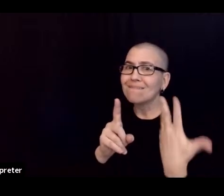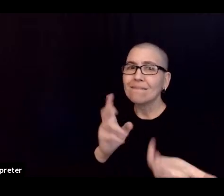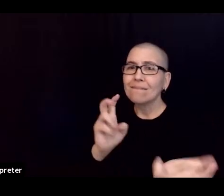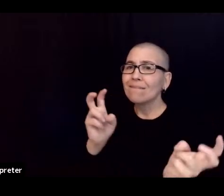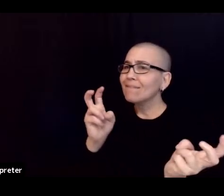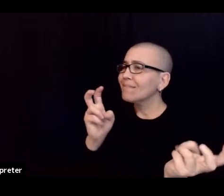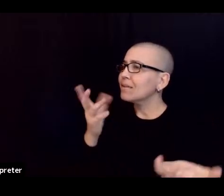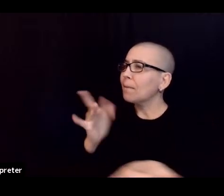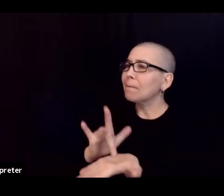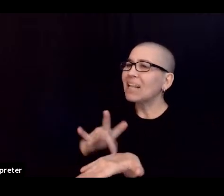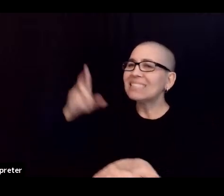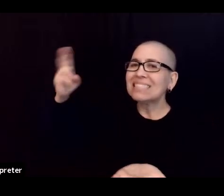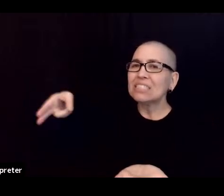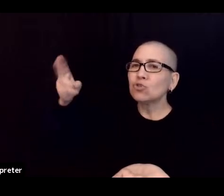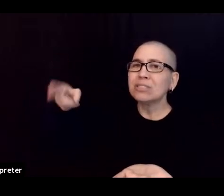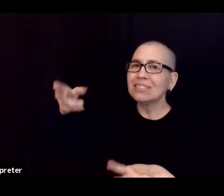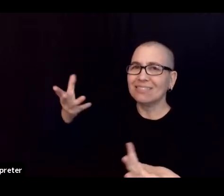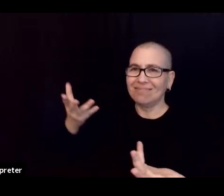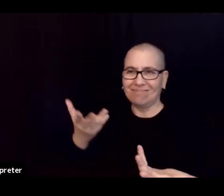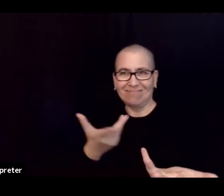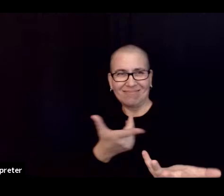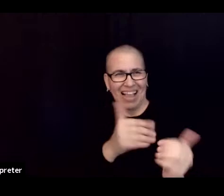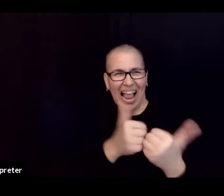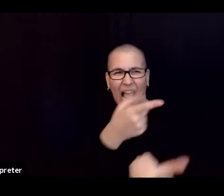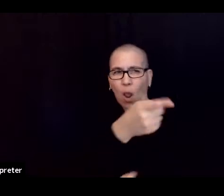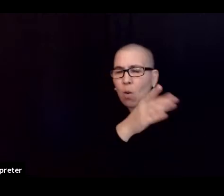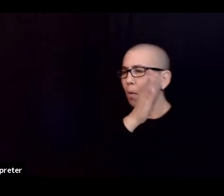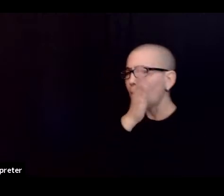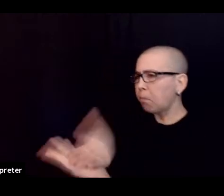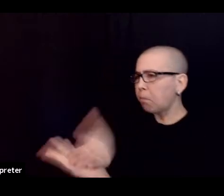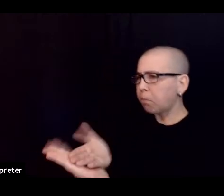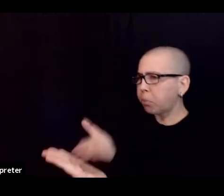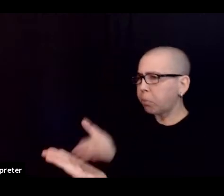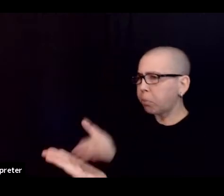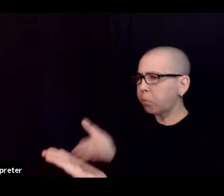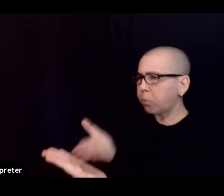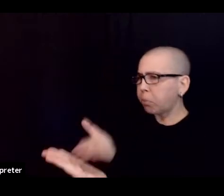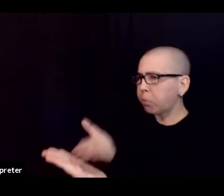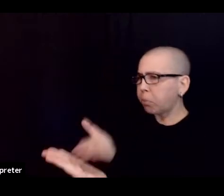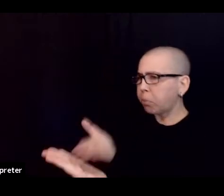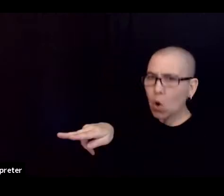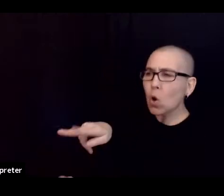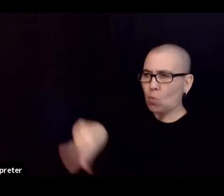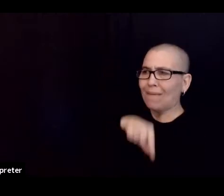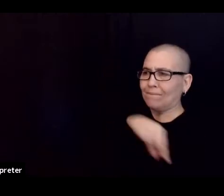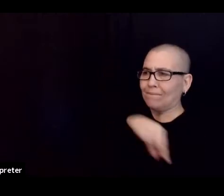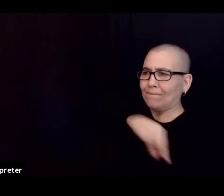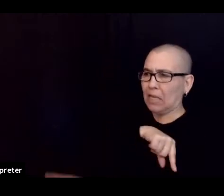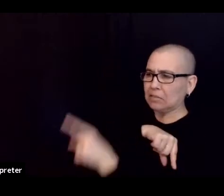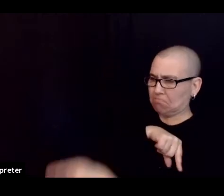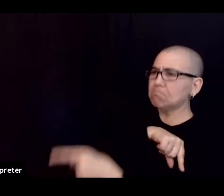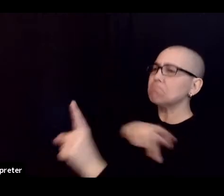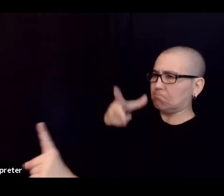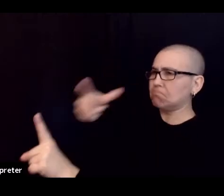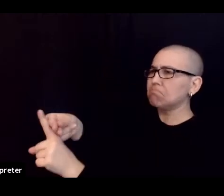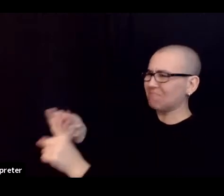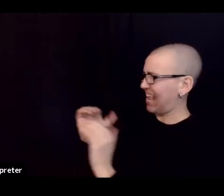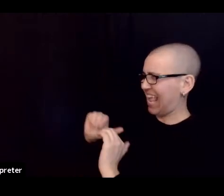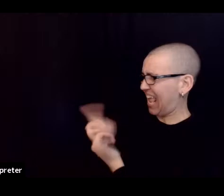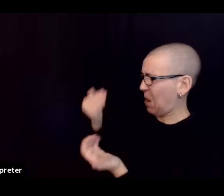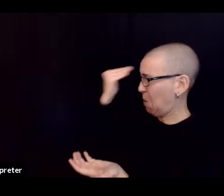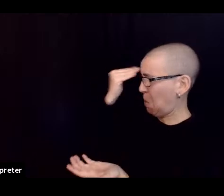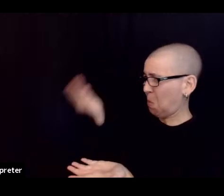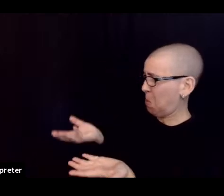processing workers get connected with vaccines? Great question. As we move forward into additional groups being